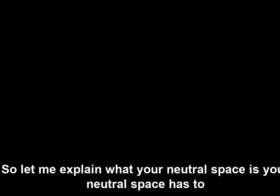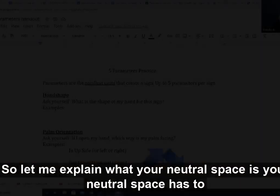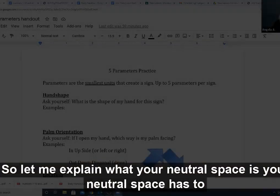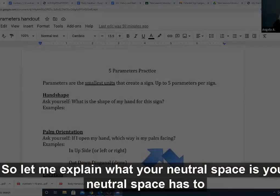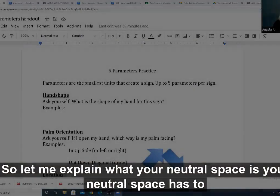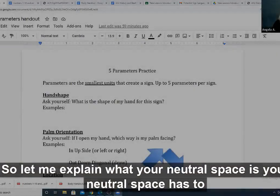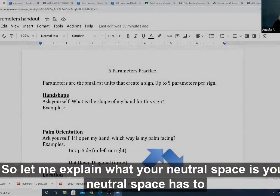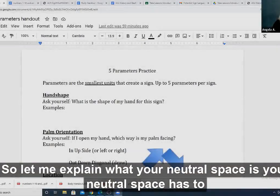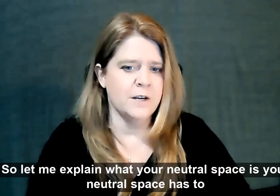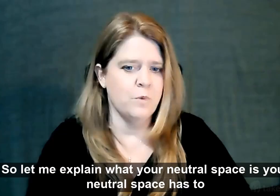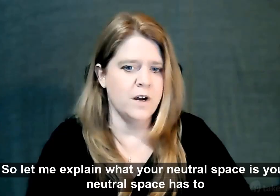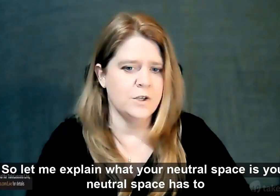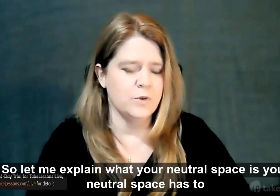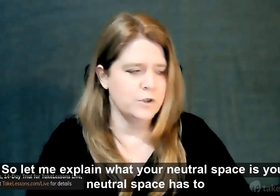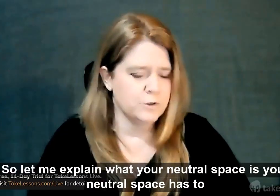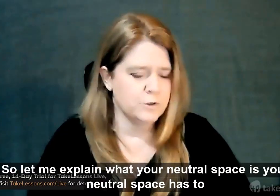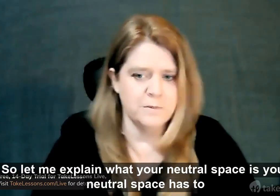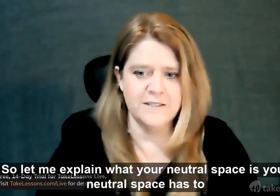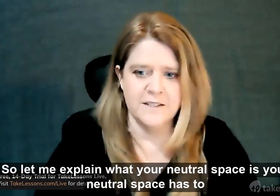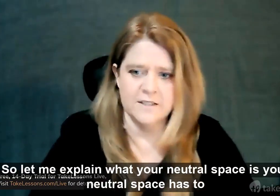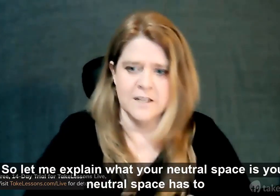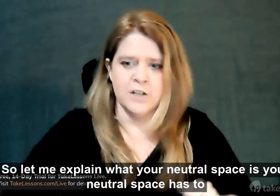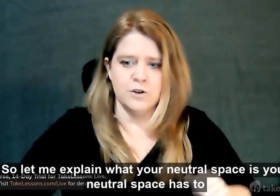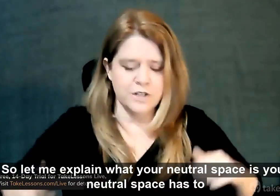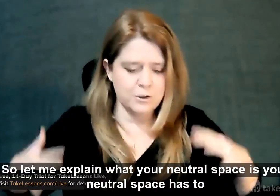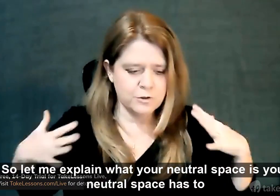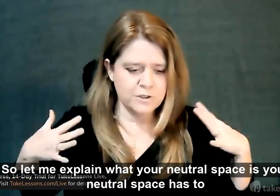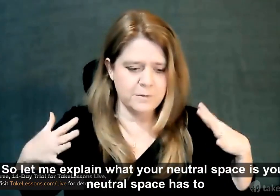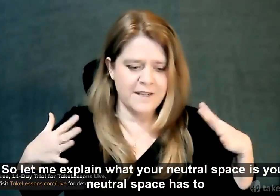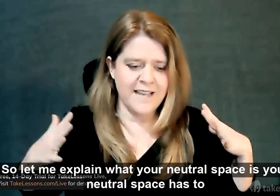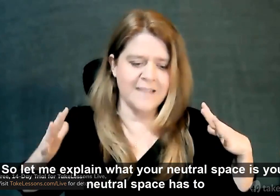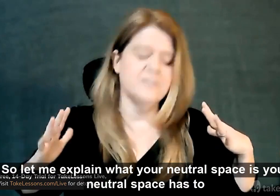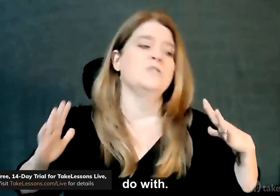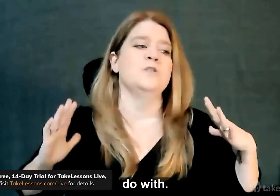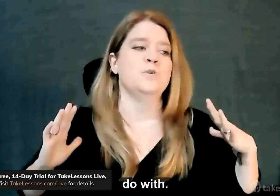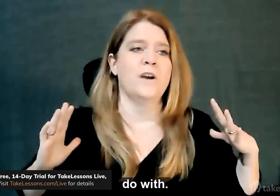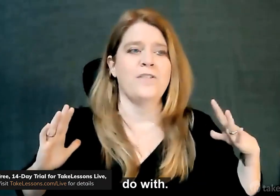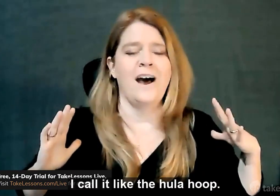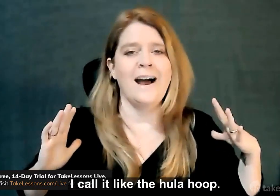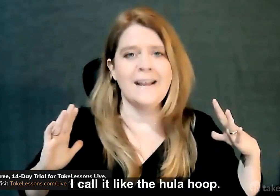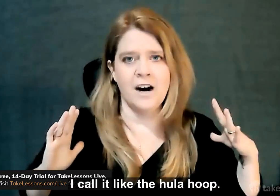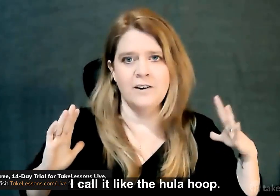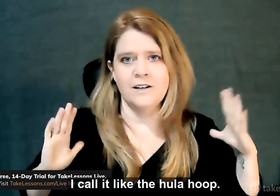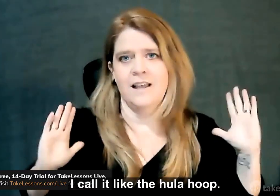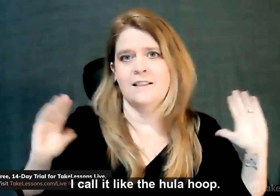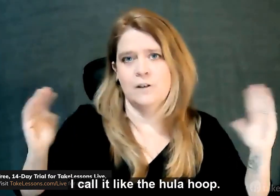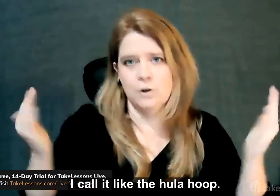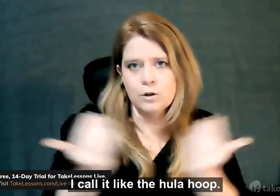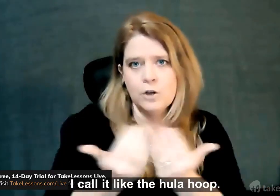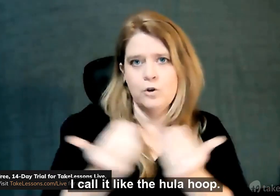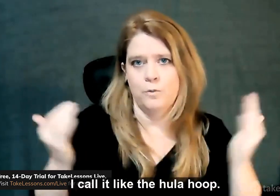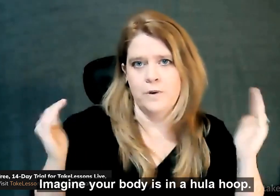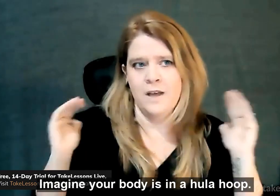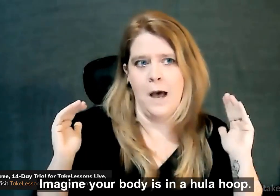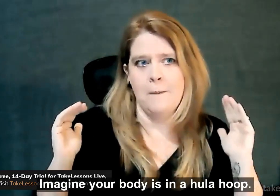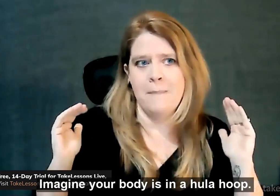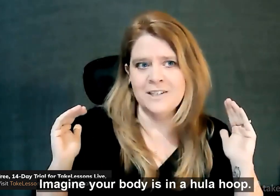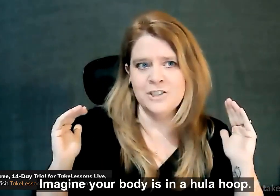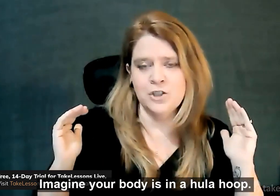So let me explain what your neutral space is. Your neutral space has to do with, I call it like the hula hoop. Imagine your